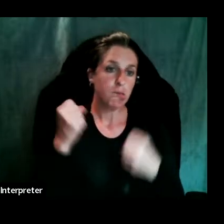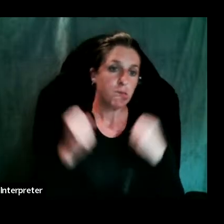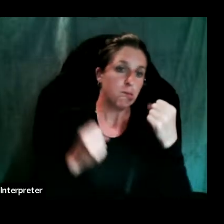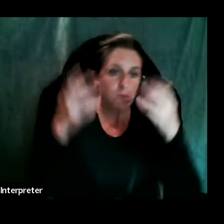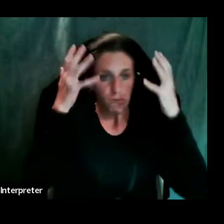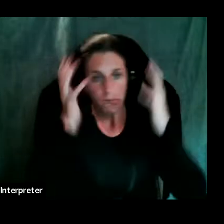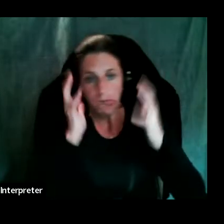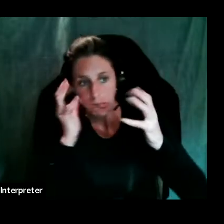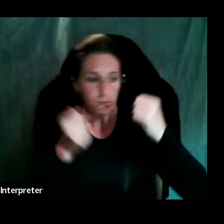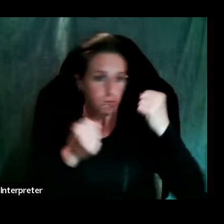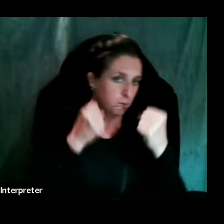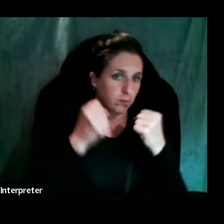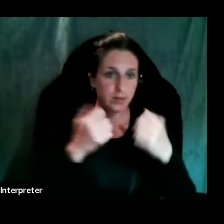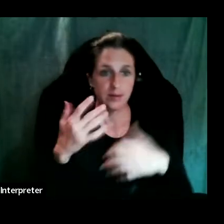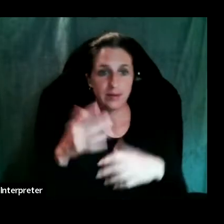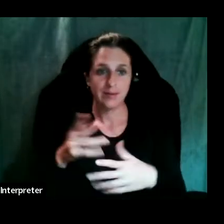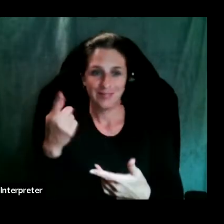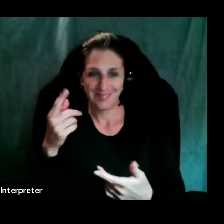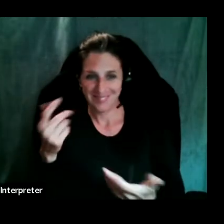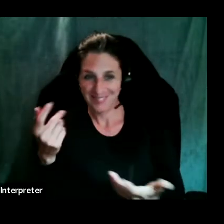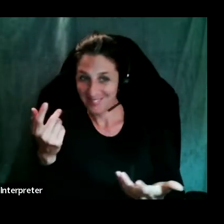on and all that?